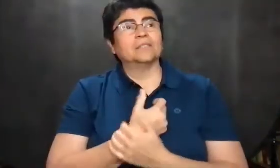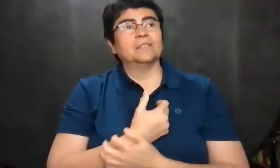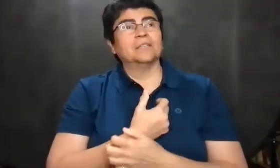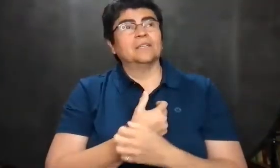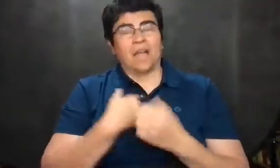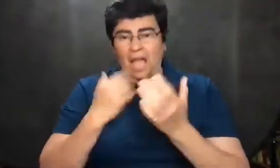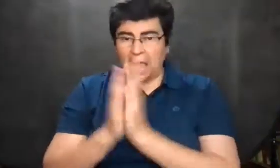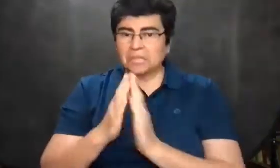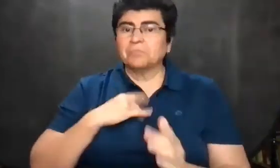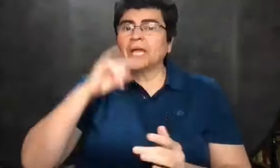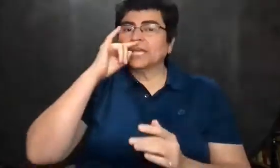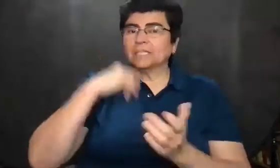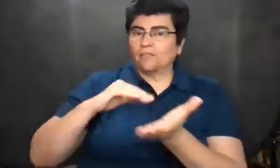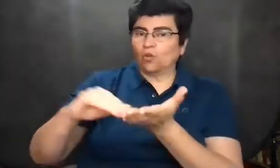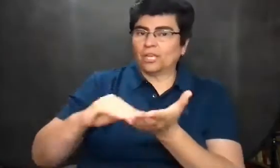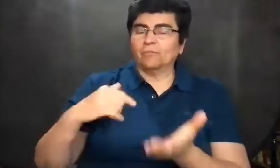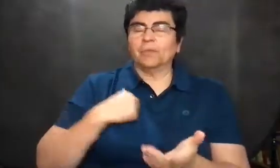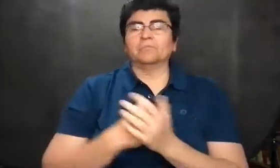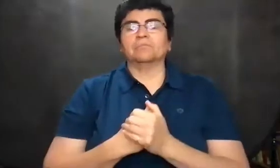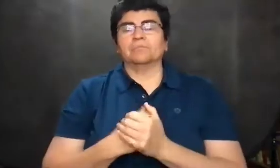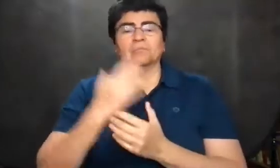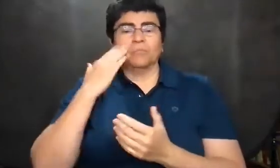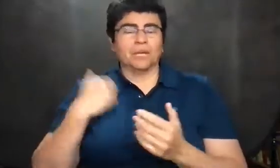me, because I was a terrible mother.